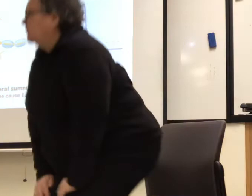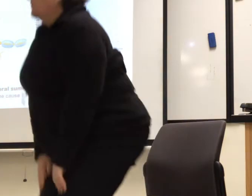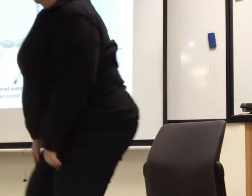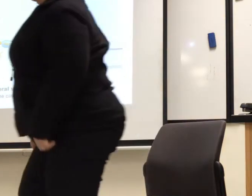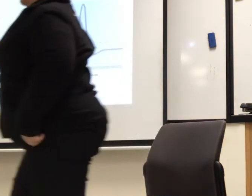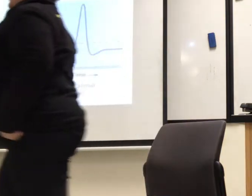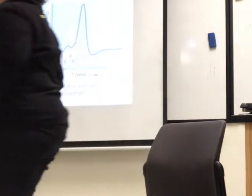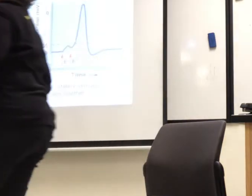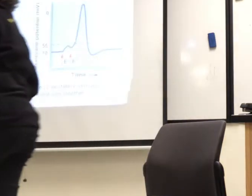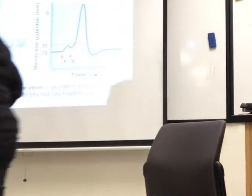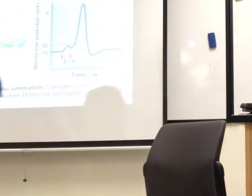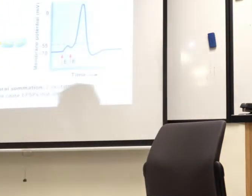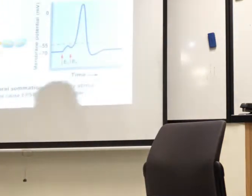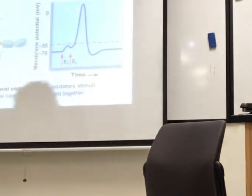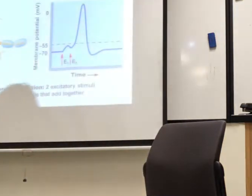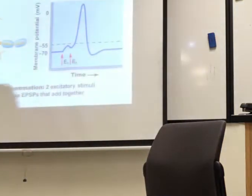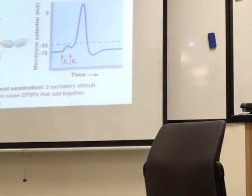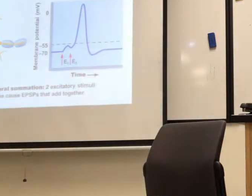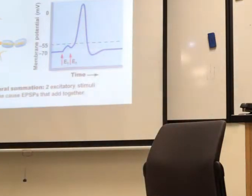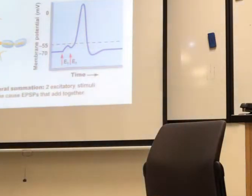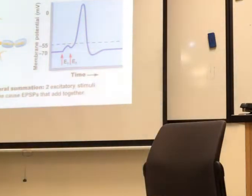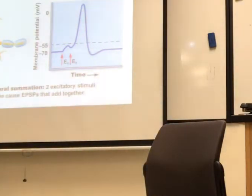data.